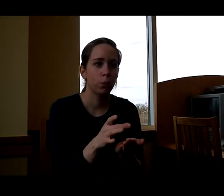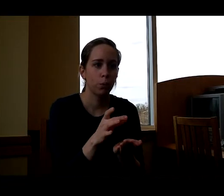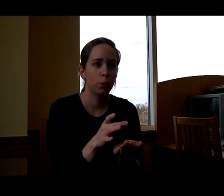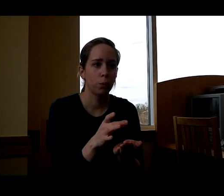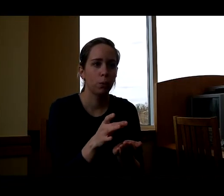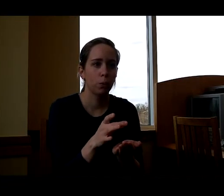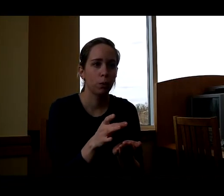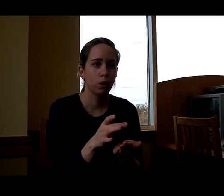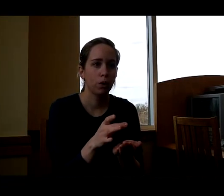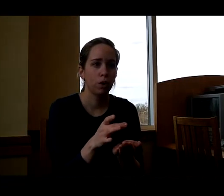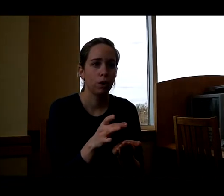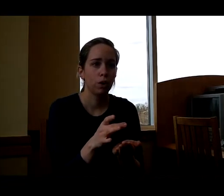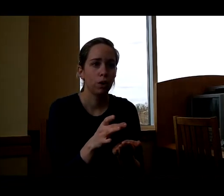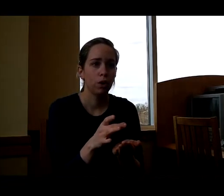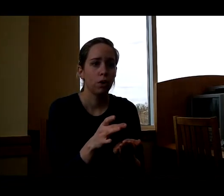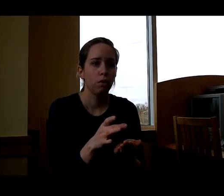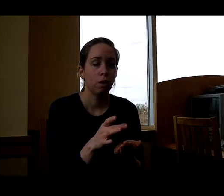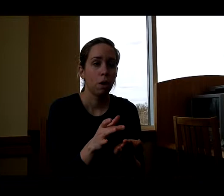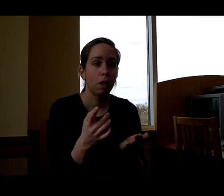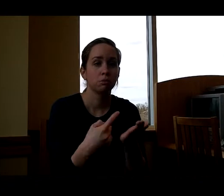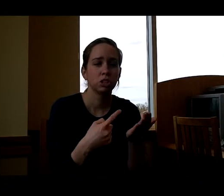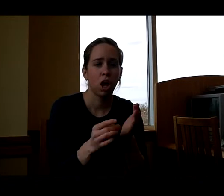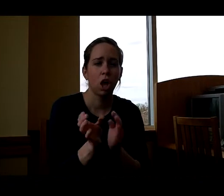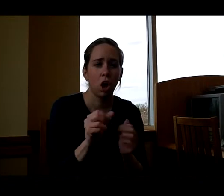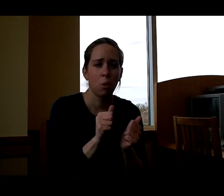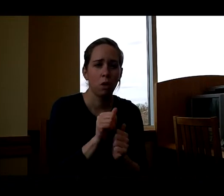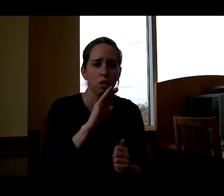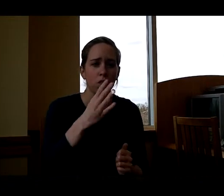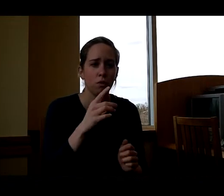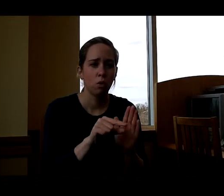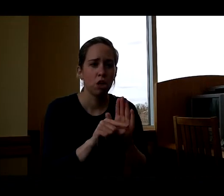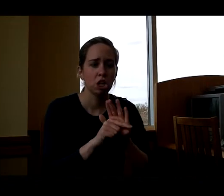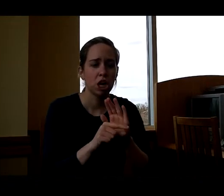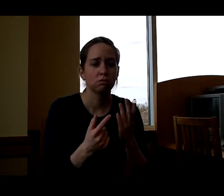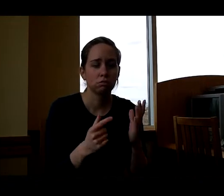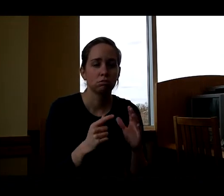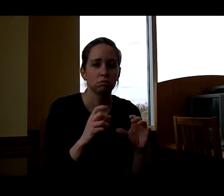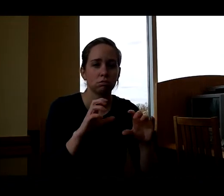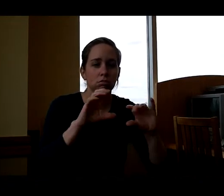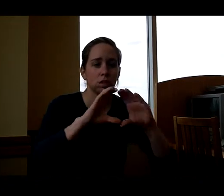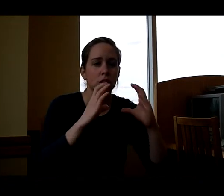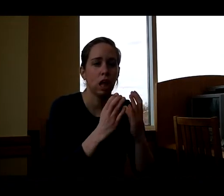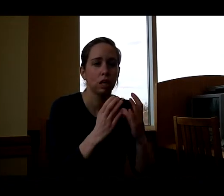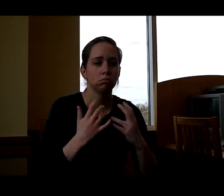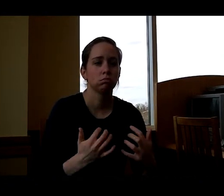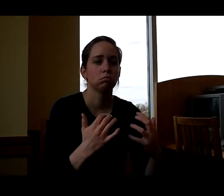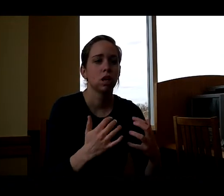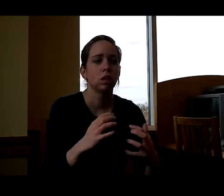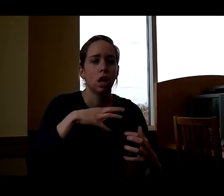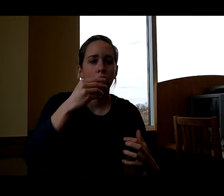one time I was talking about condensation in fourth grade, and I told the principal, I think I wanted outside, I want you to tell me how